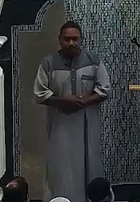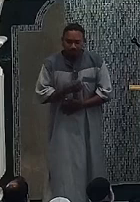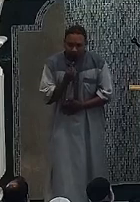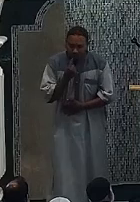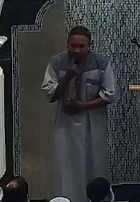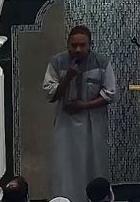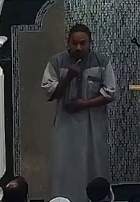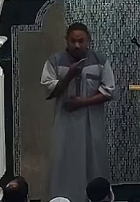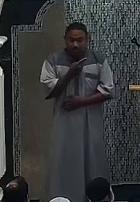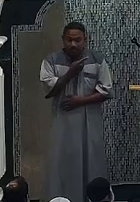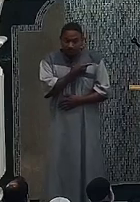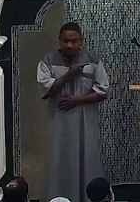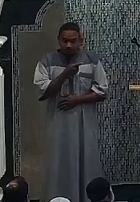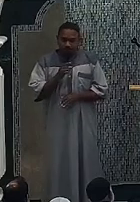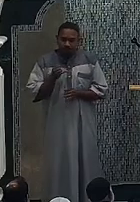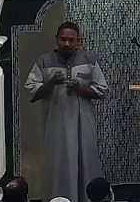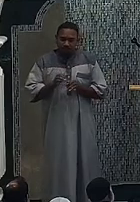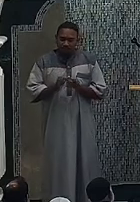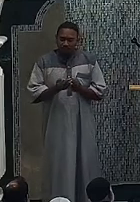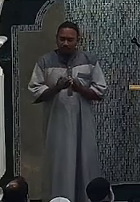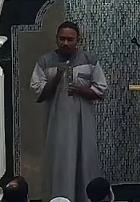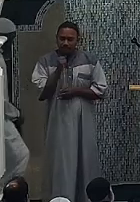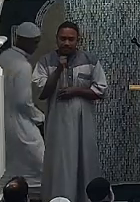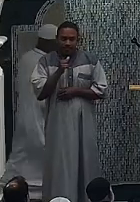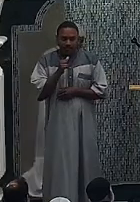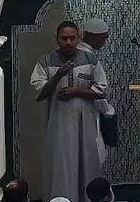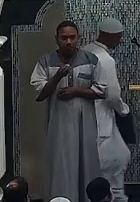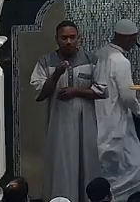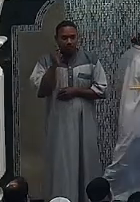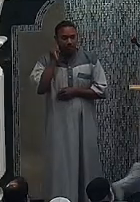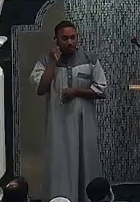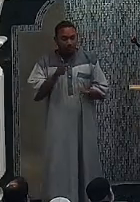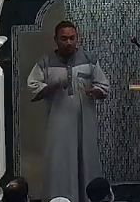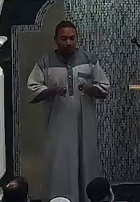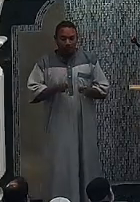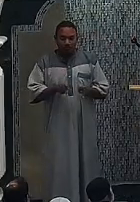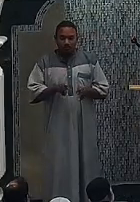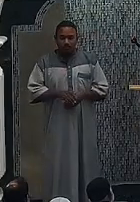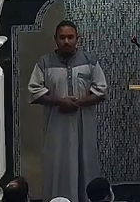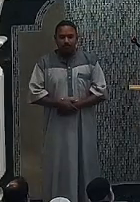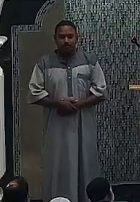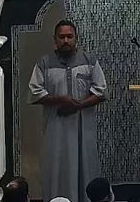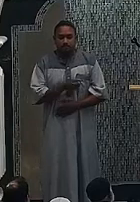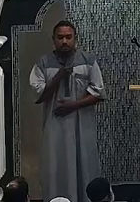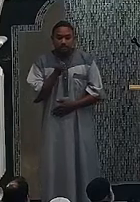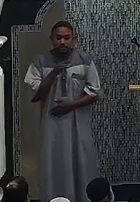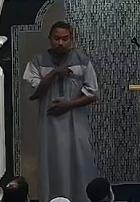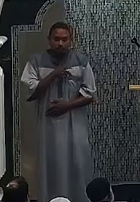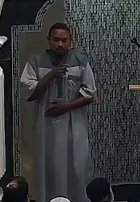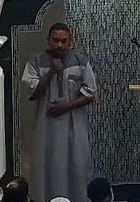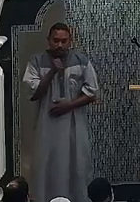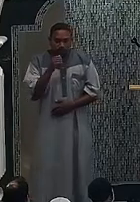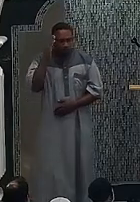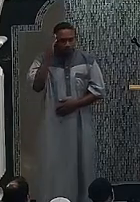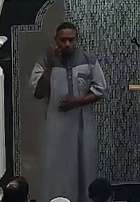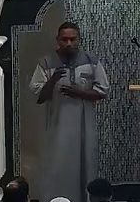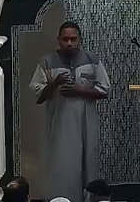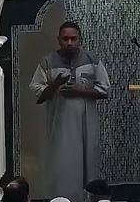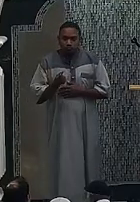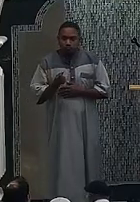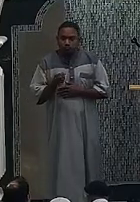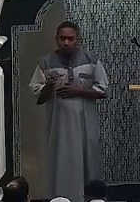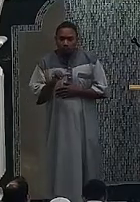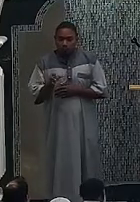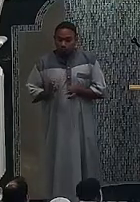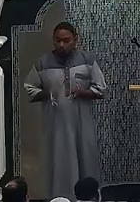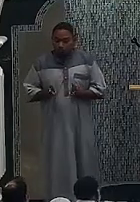Alhamdulillah, through doctors, etc., we were referred to Red Cross, where they confirmed. And then we were referred to the